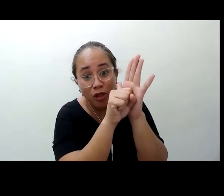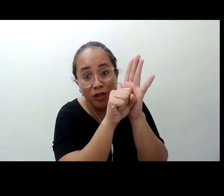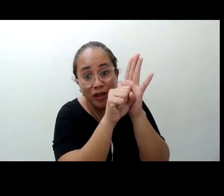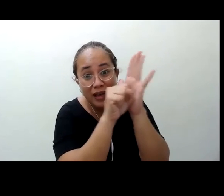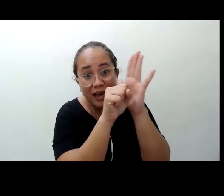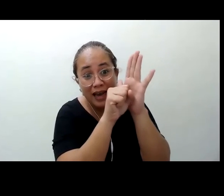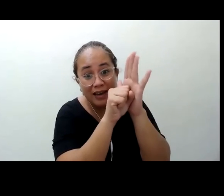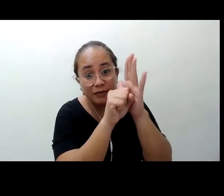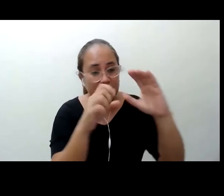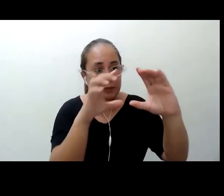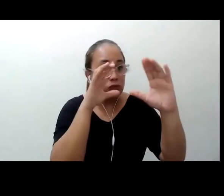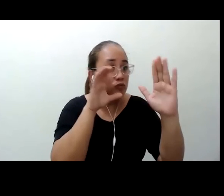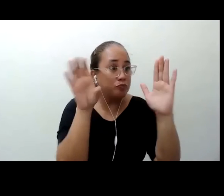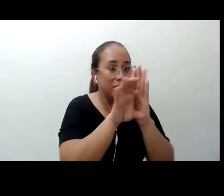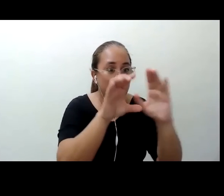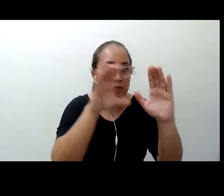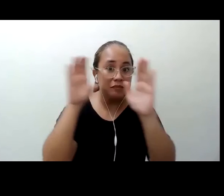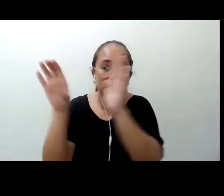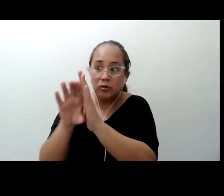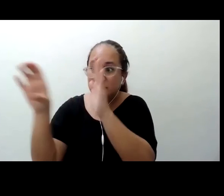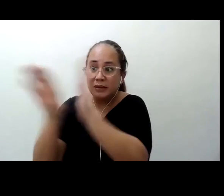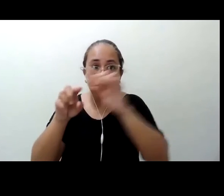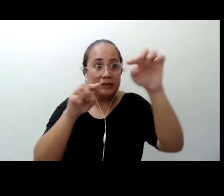above each drawing that's relevant.